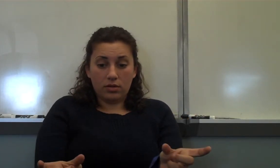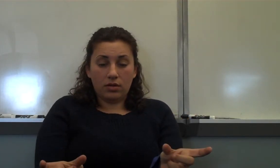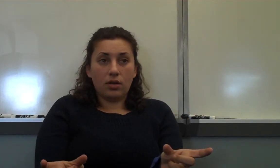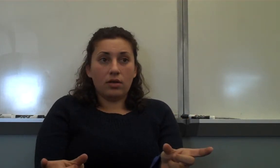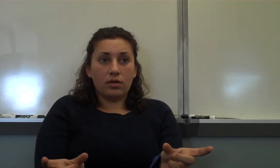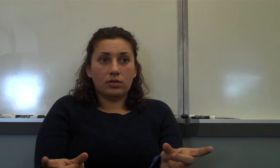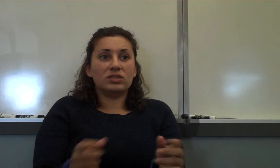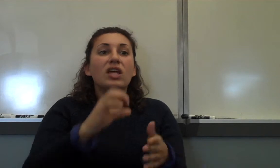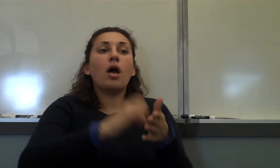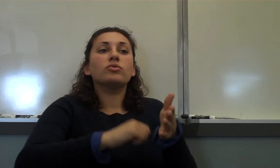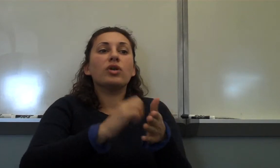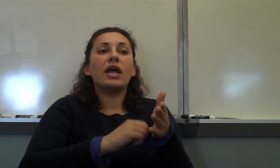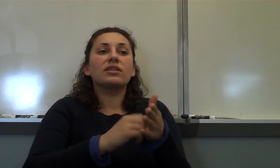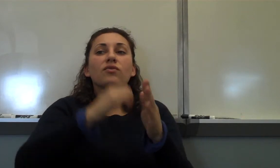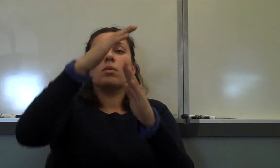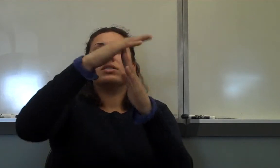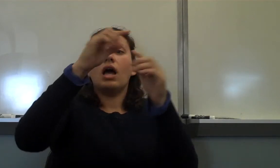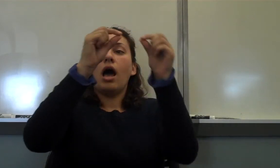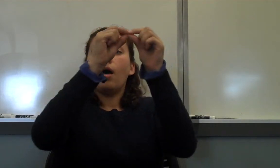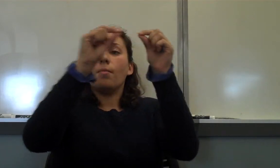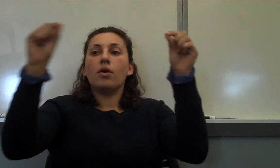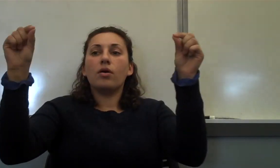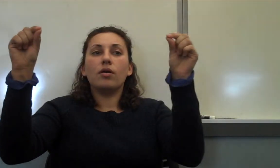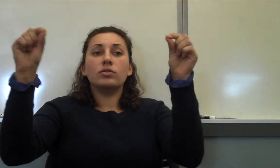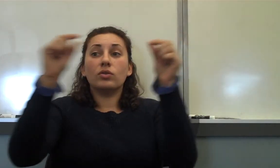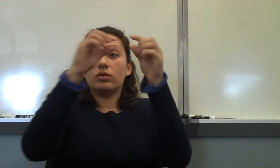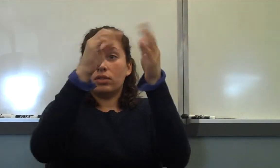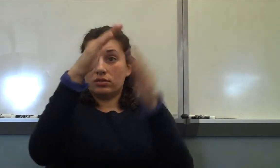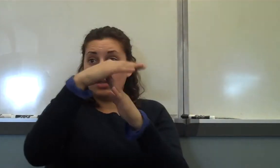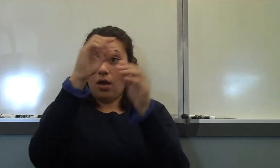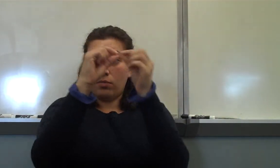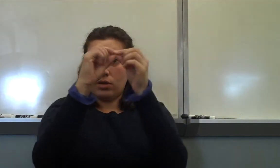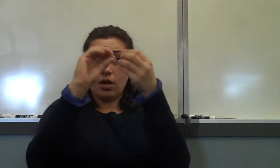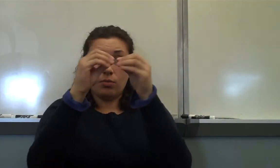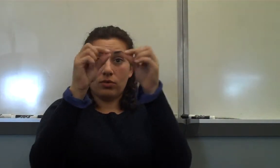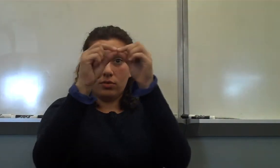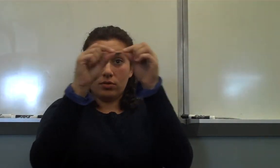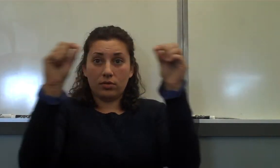2.8 feet, and then that much gets subtracted from the big one,